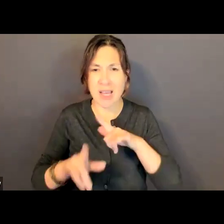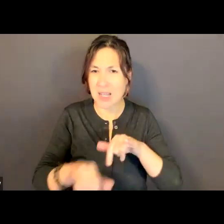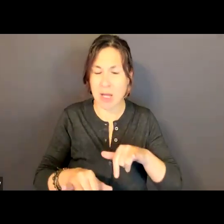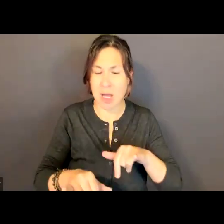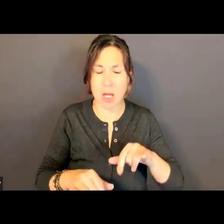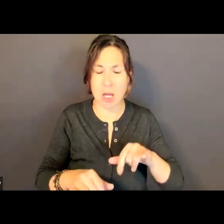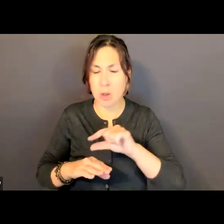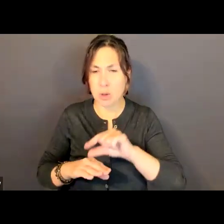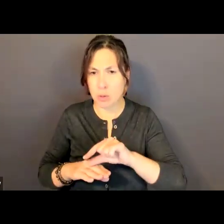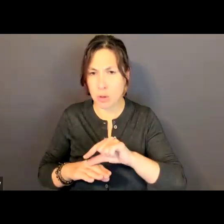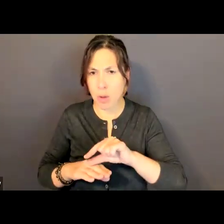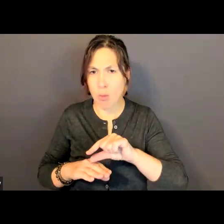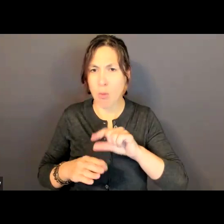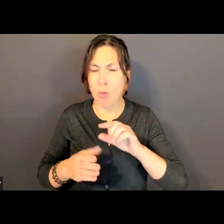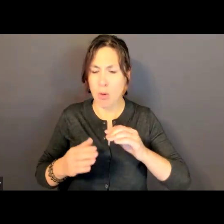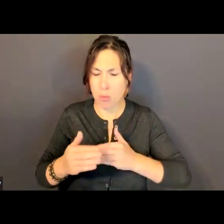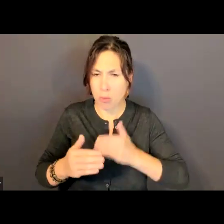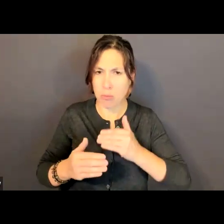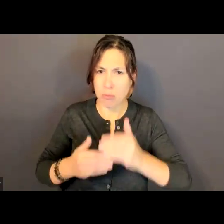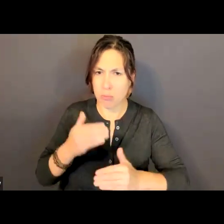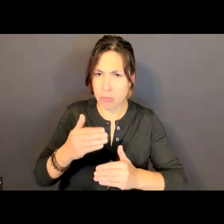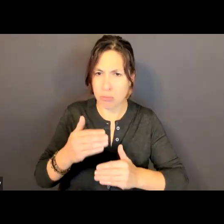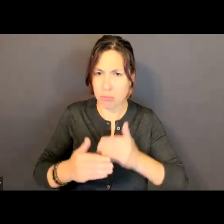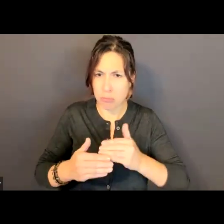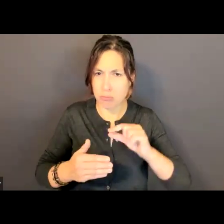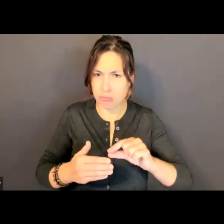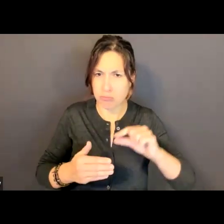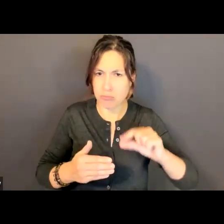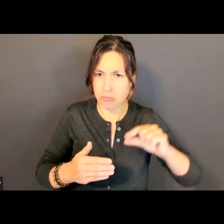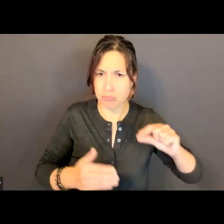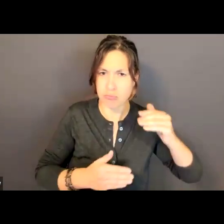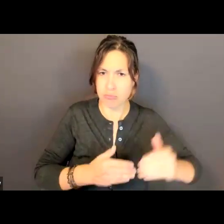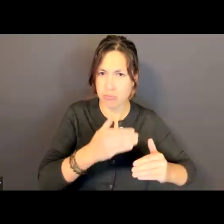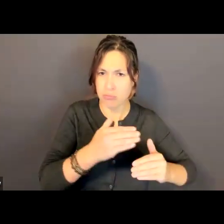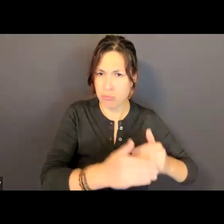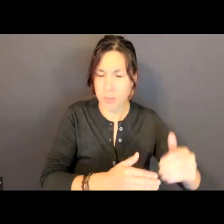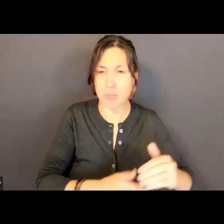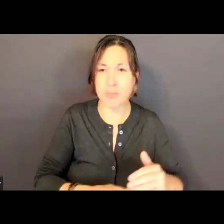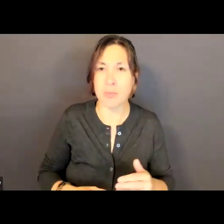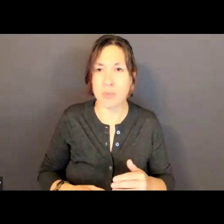balance is what we need to do. And we need to do that together. We don't just wait for